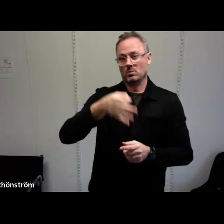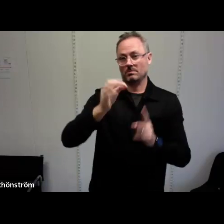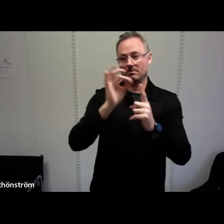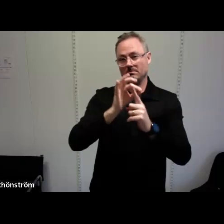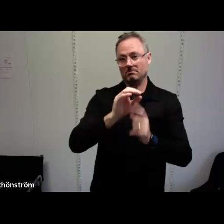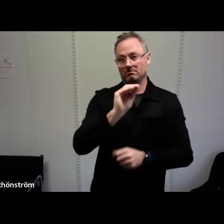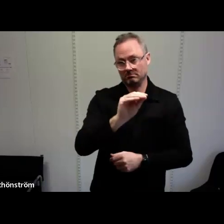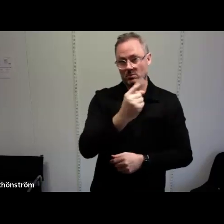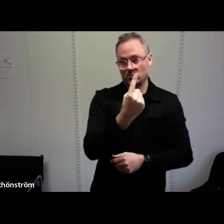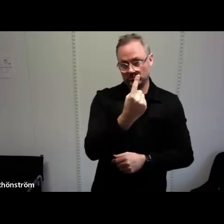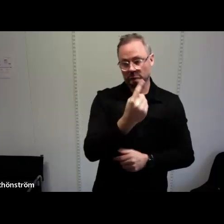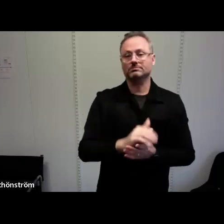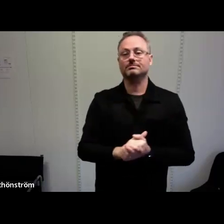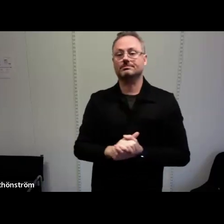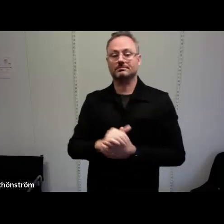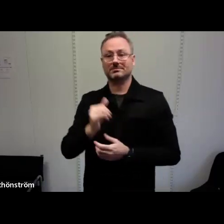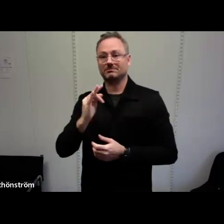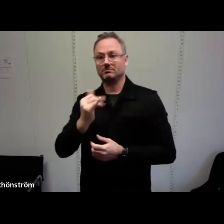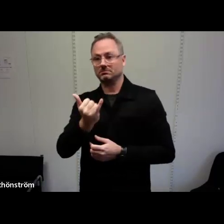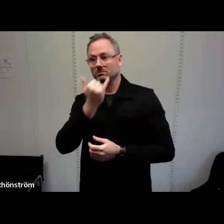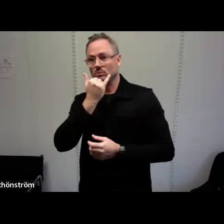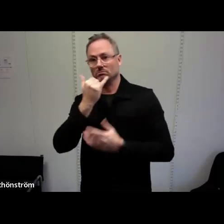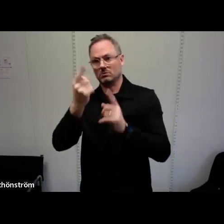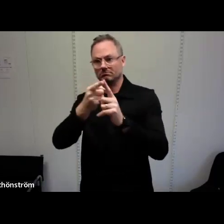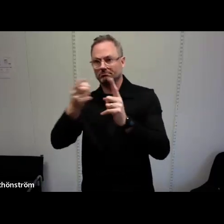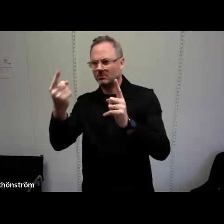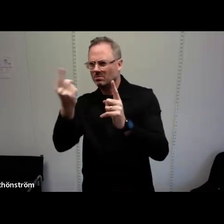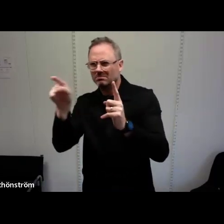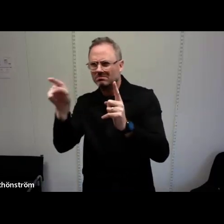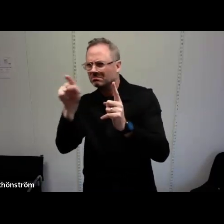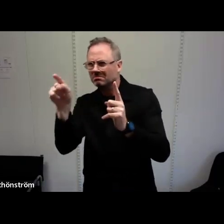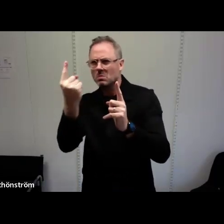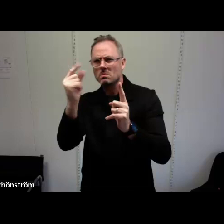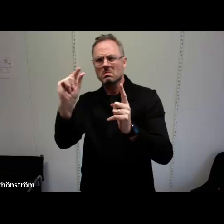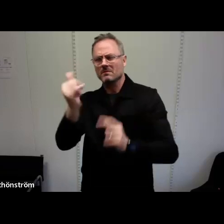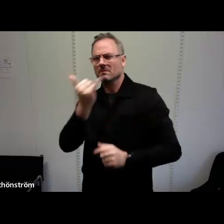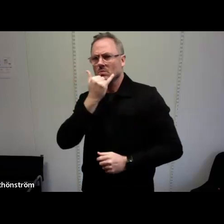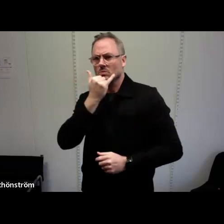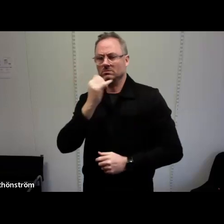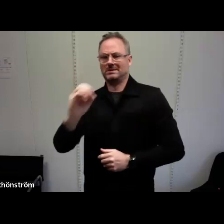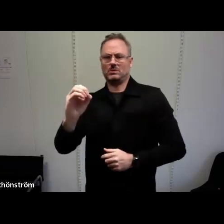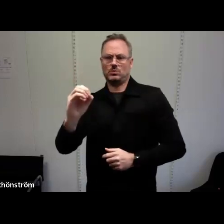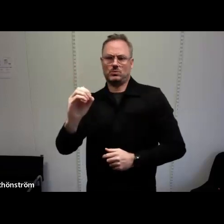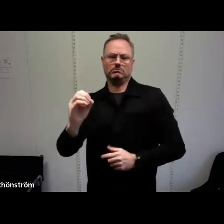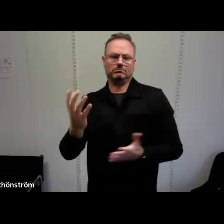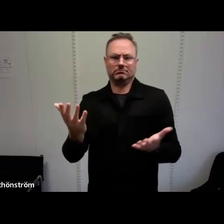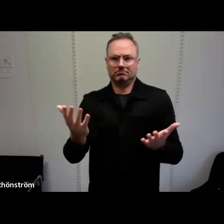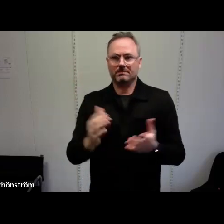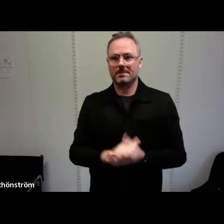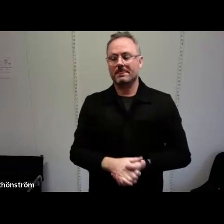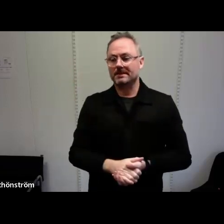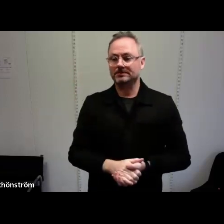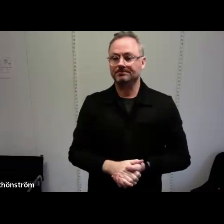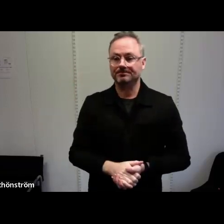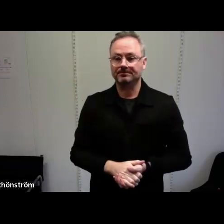rate whether or not these productions were an equivalent match, or if there were any errors. So if there was an